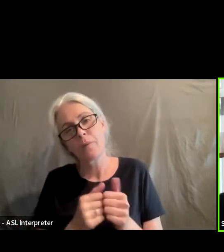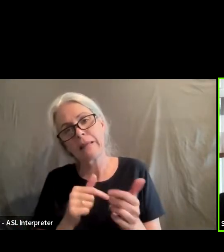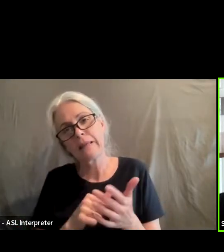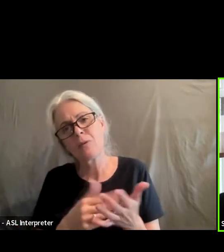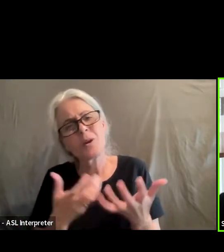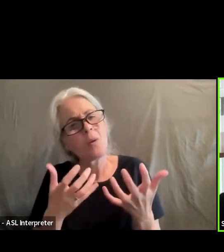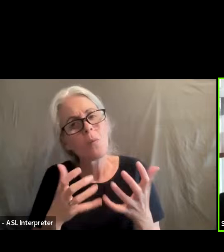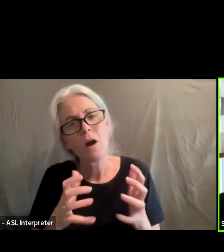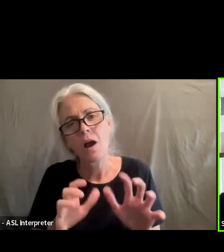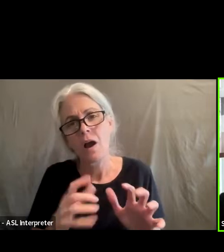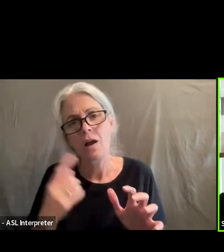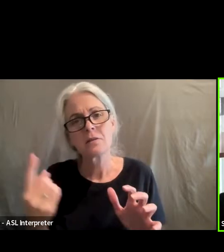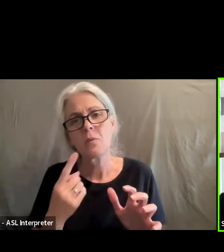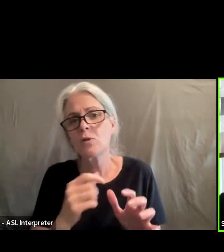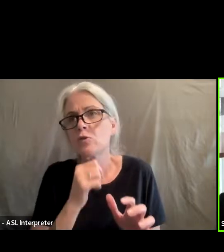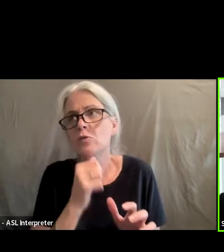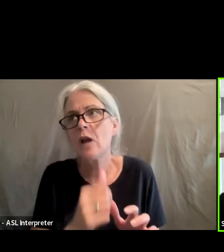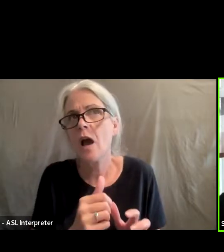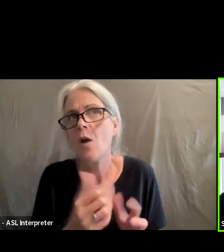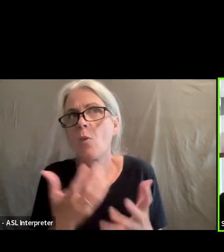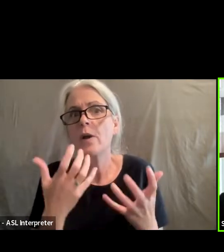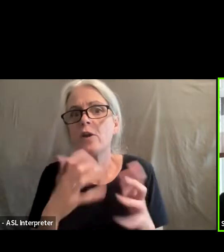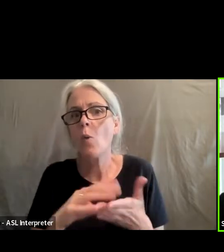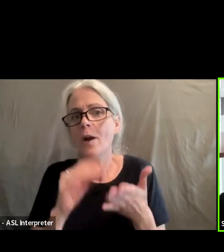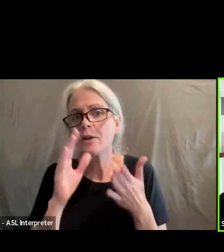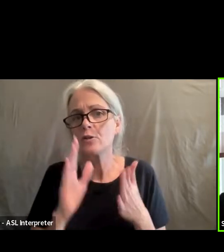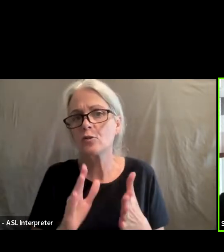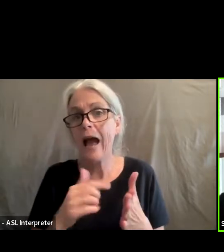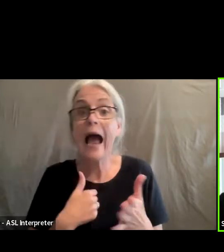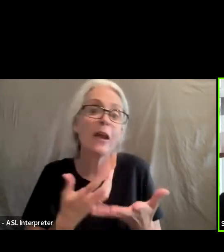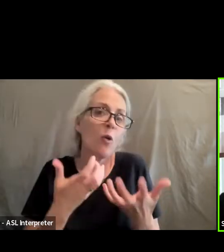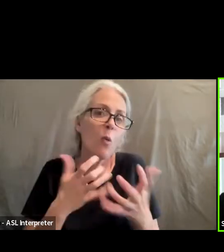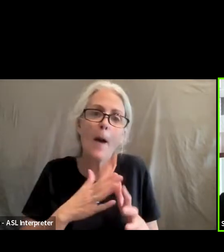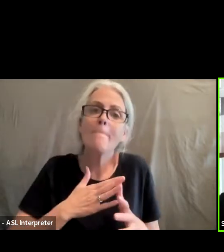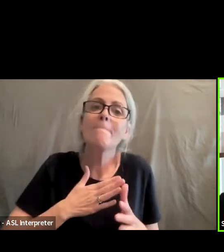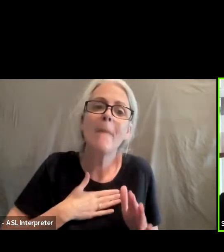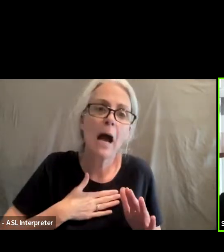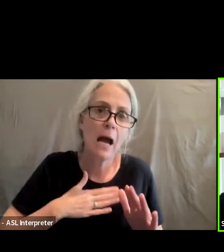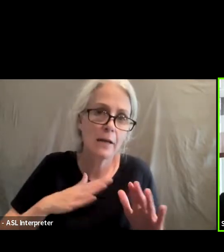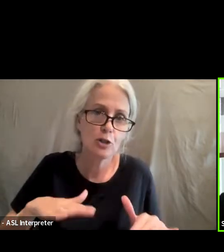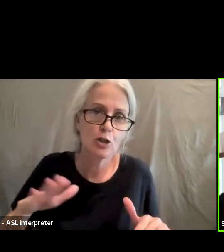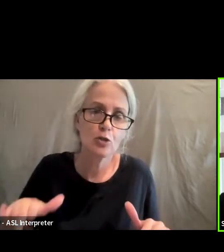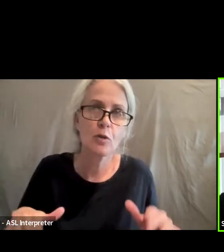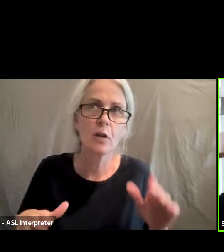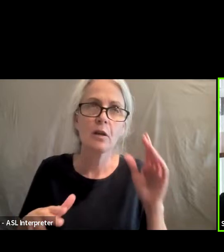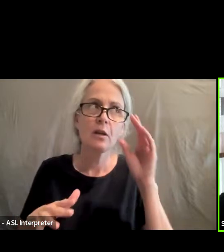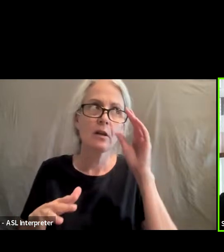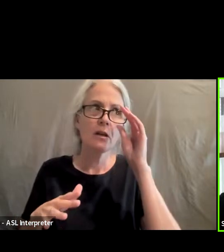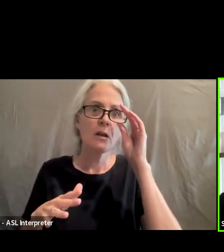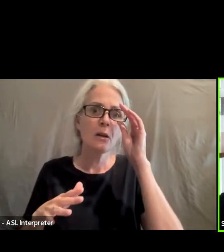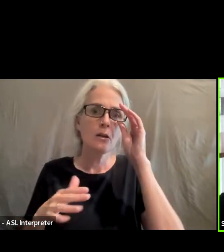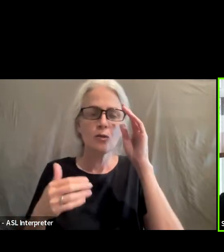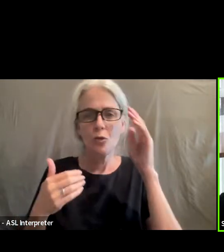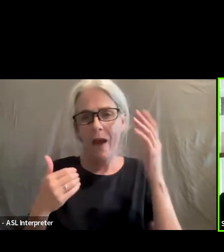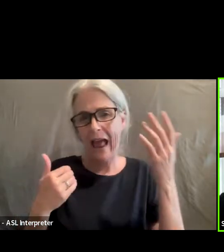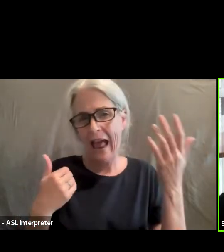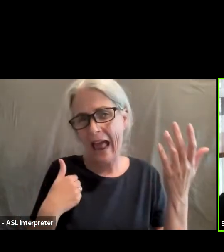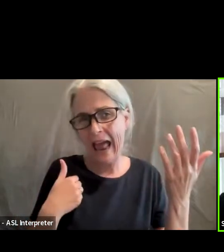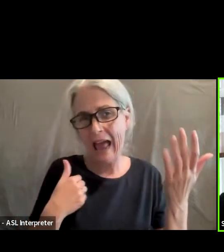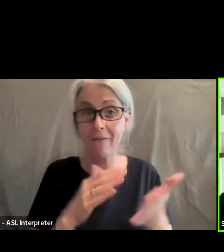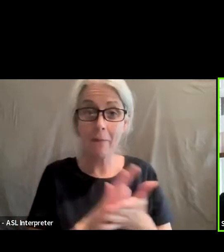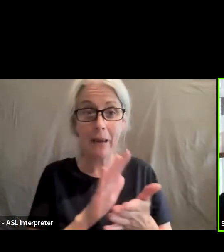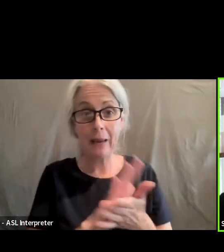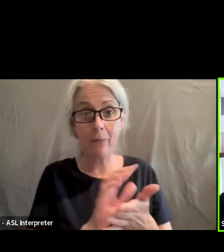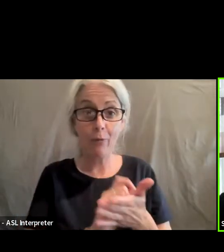don't want somebody to not, we don't want a student, at least I don't want my children to have a paper that's